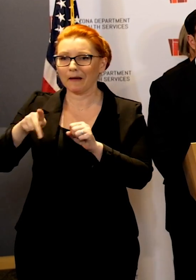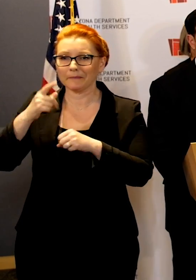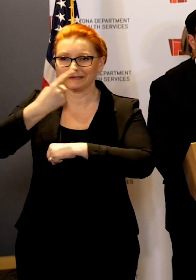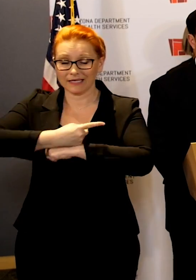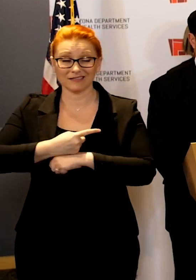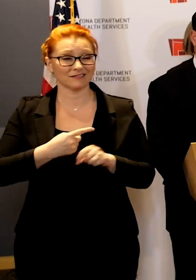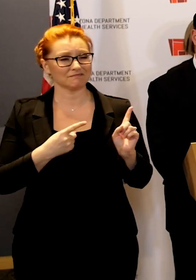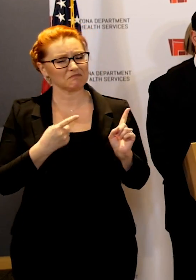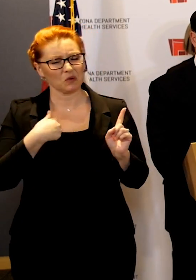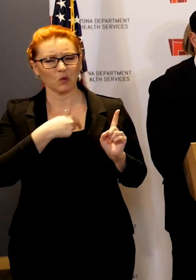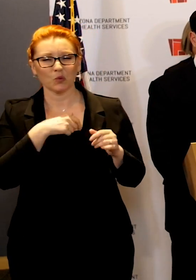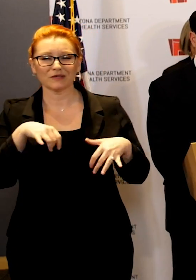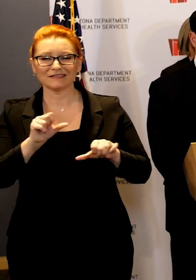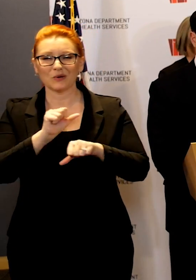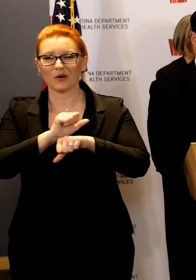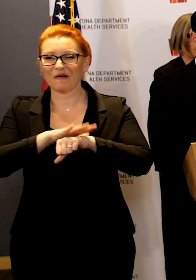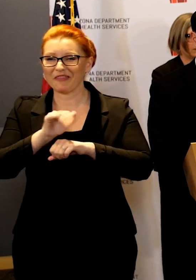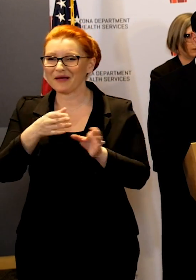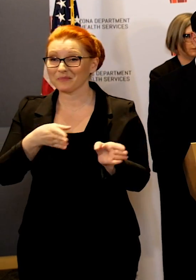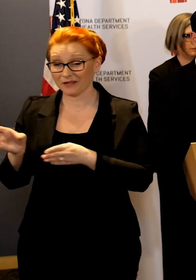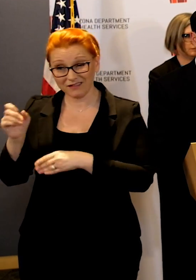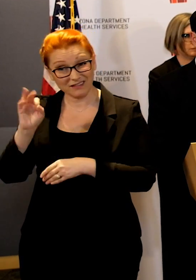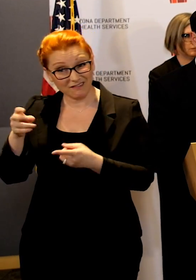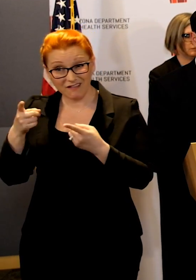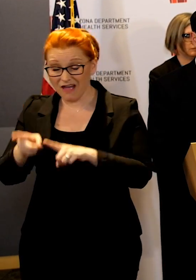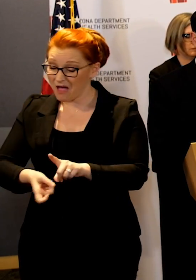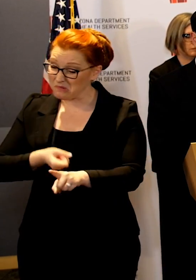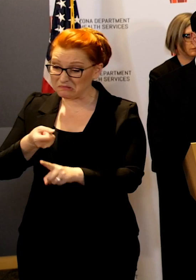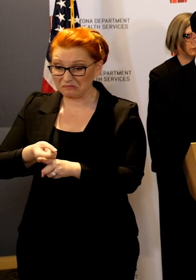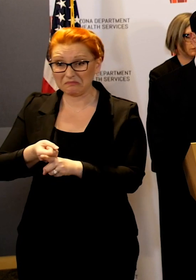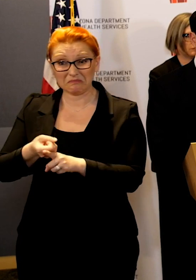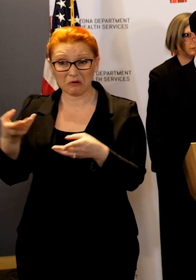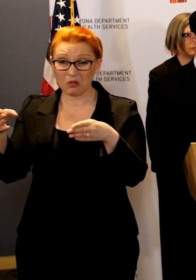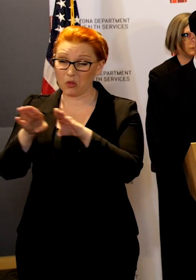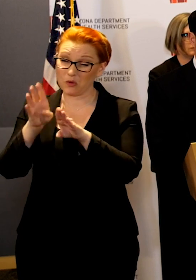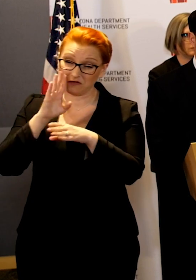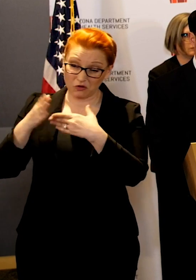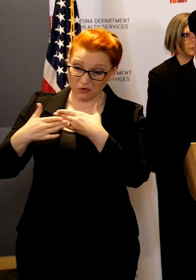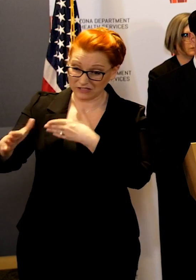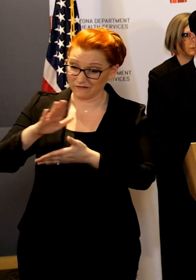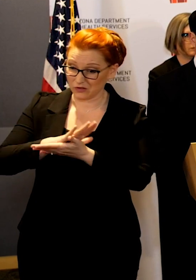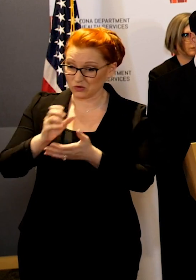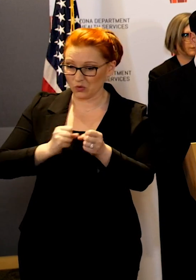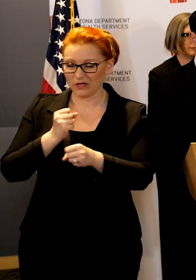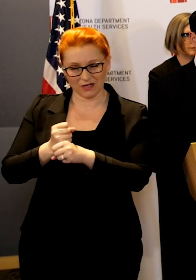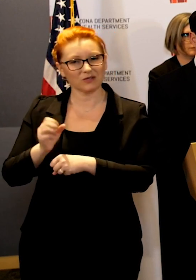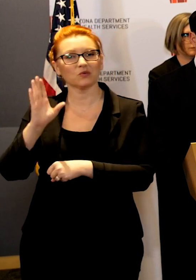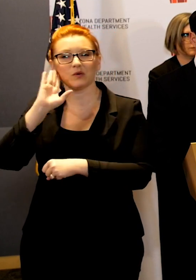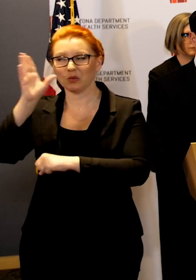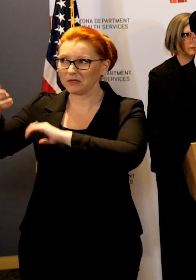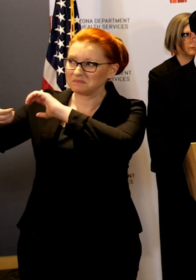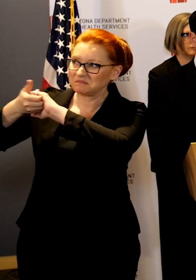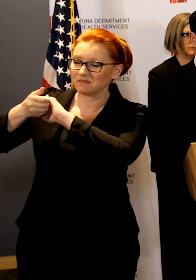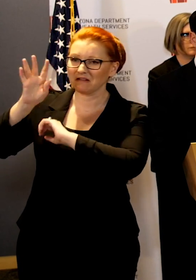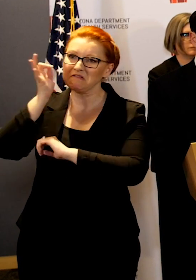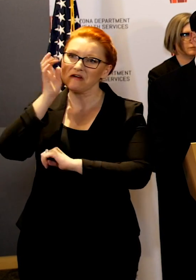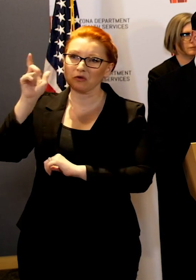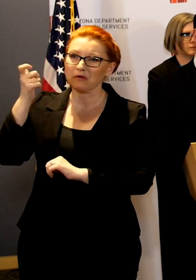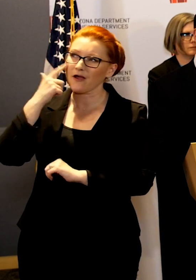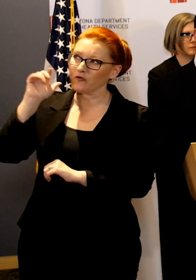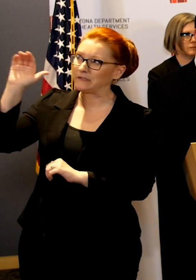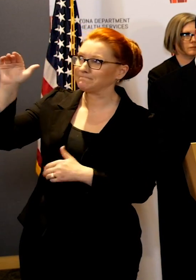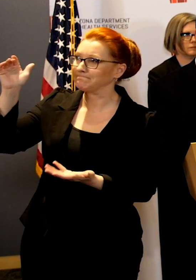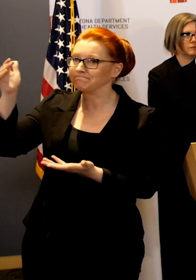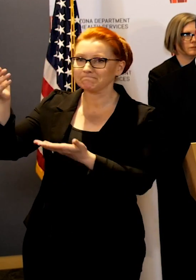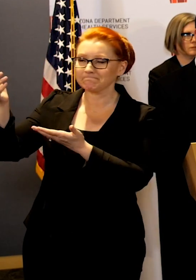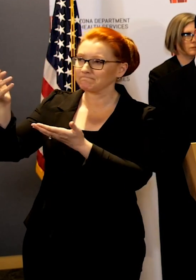plan, but if we get to that point where we're closed for the rest of the school year, then we will be working with the federal government and on